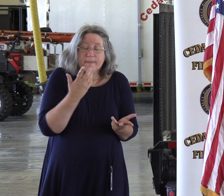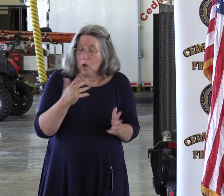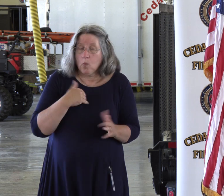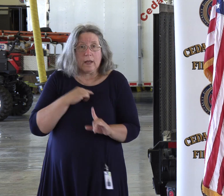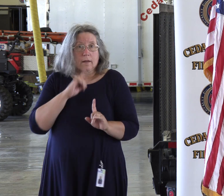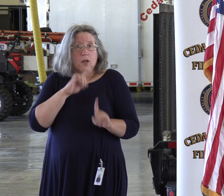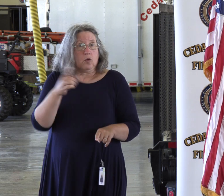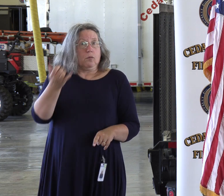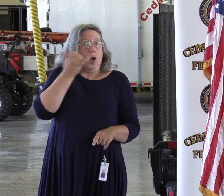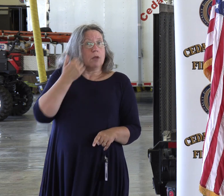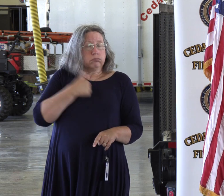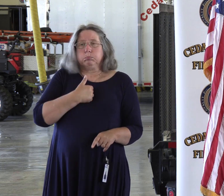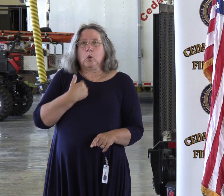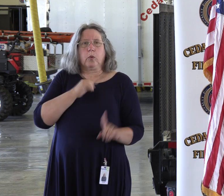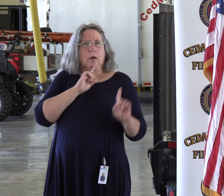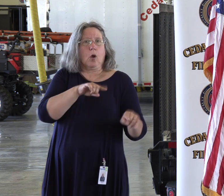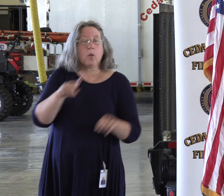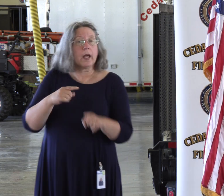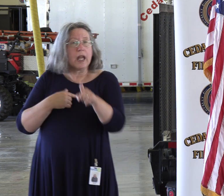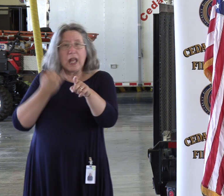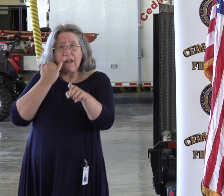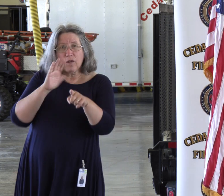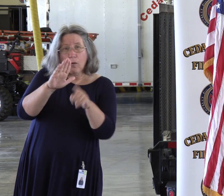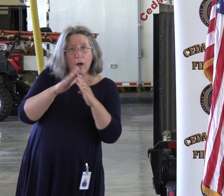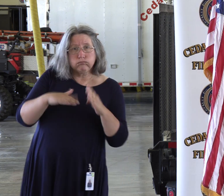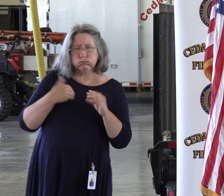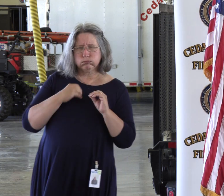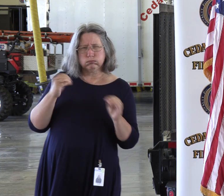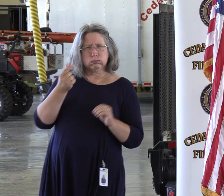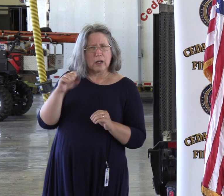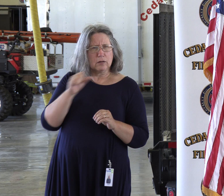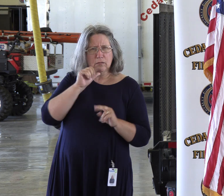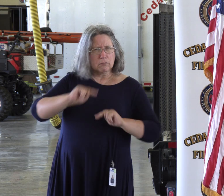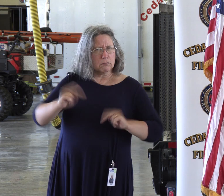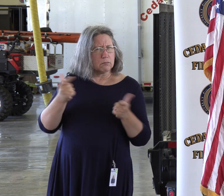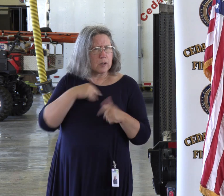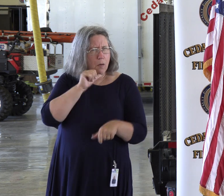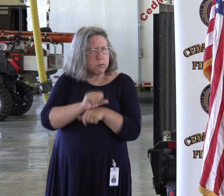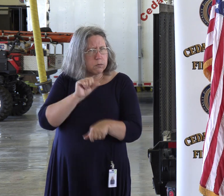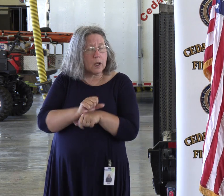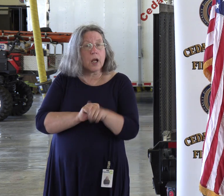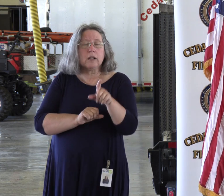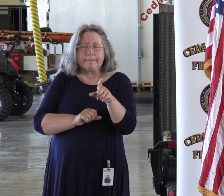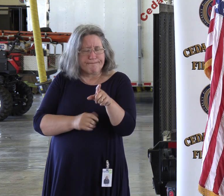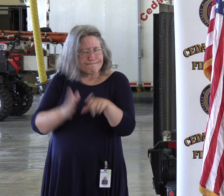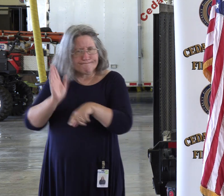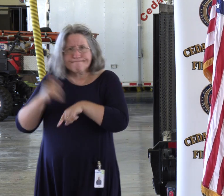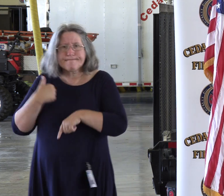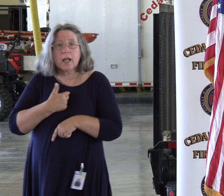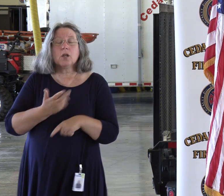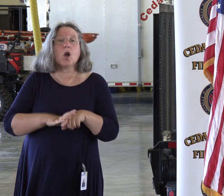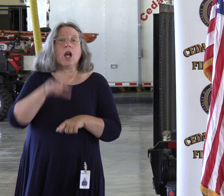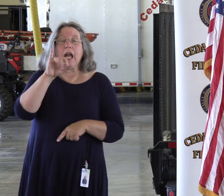you do not have gas, call us. We'll do an assessment. As always, if you smell gas, please call us. We'll